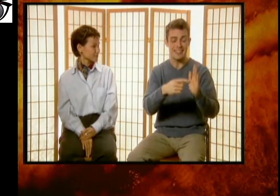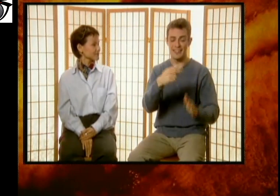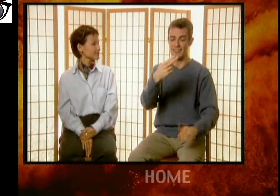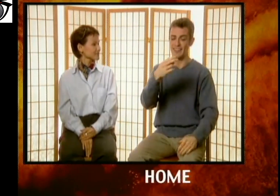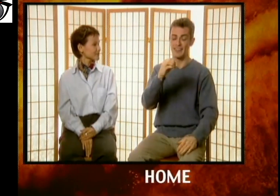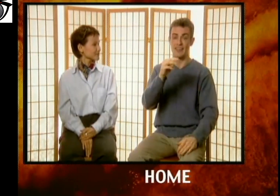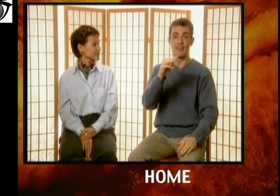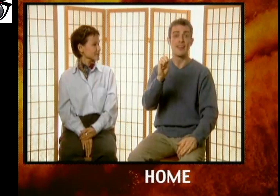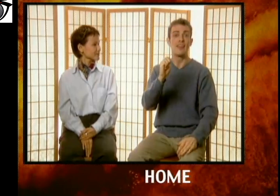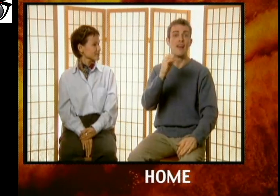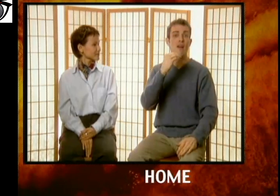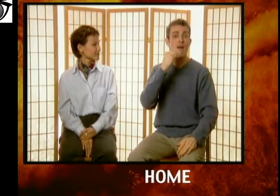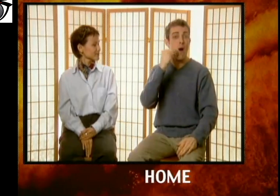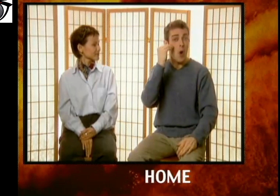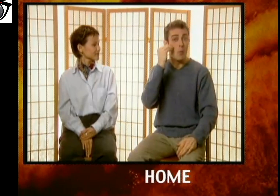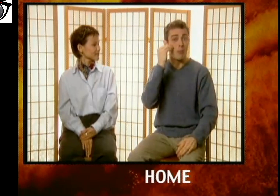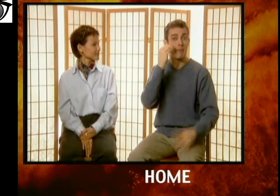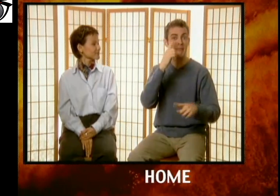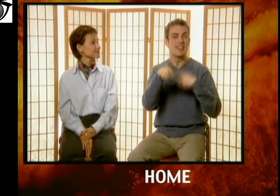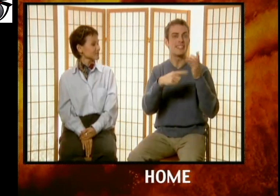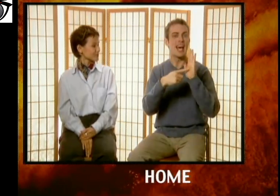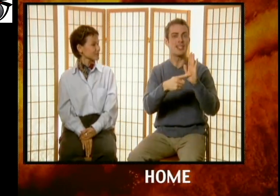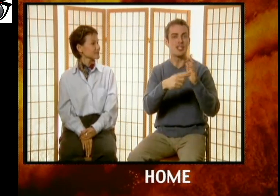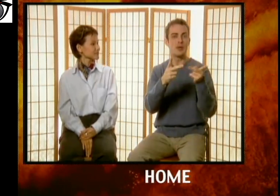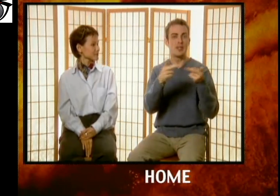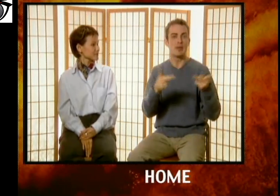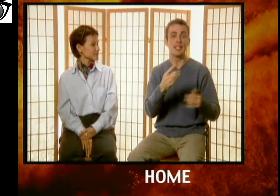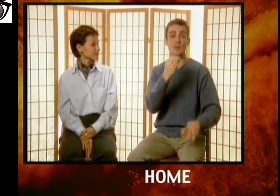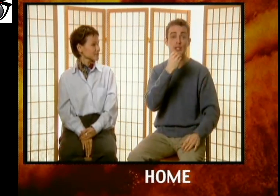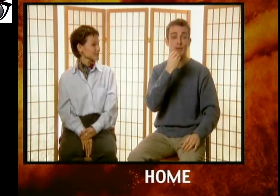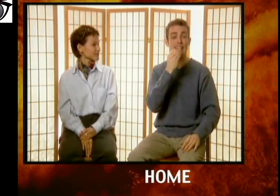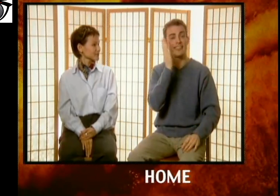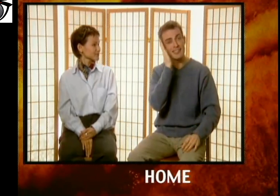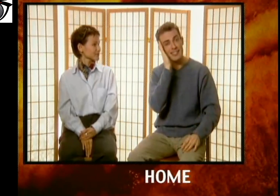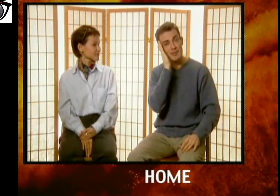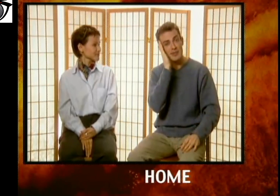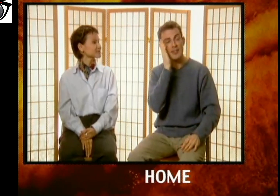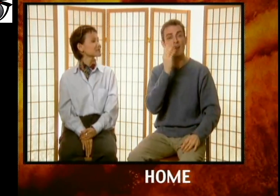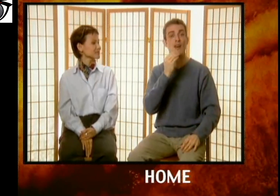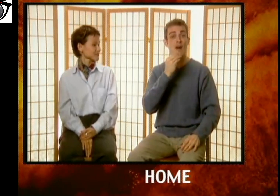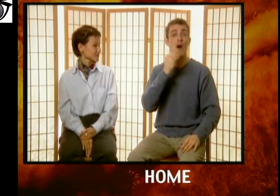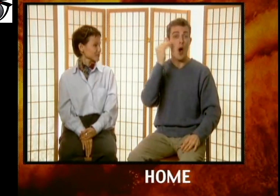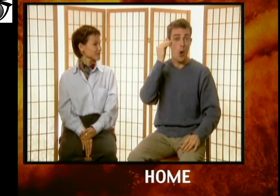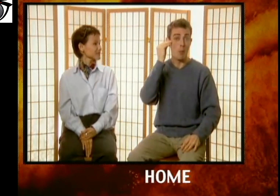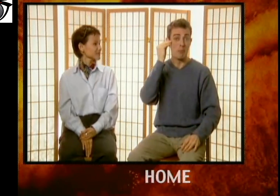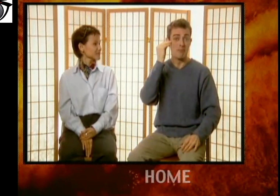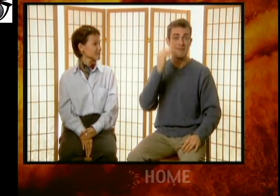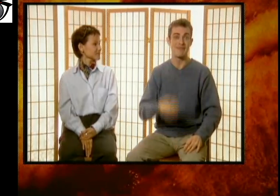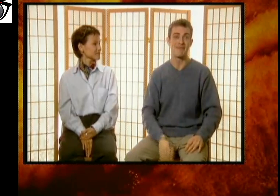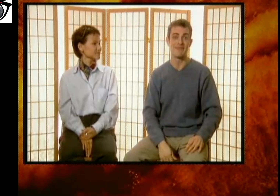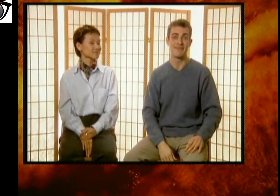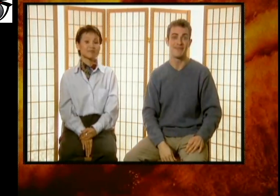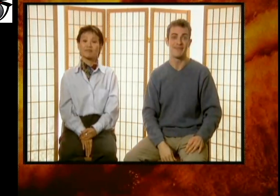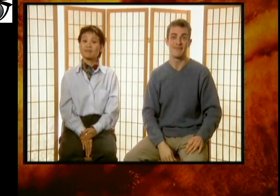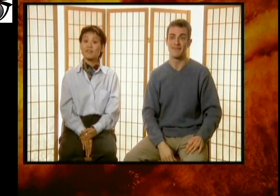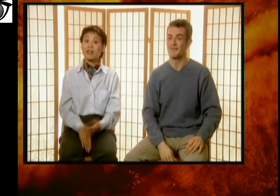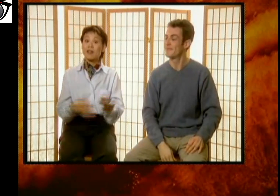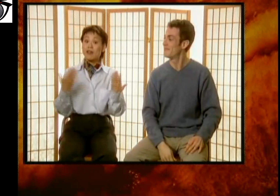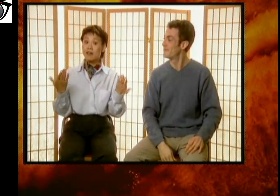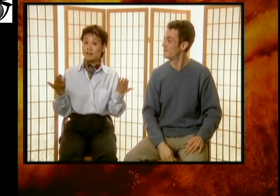like this. Home. The sign shows the place where you eat and sleep. Home.